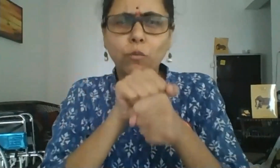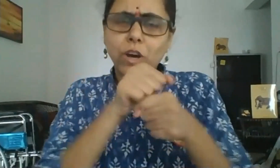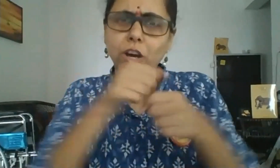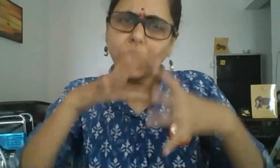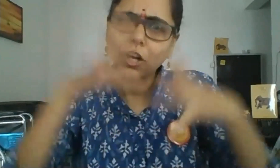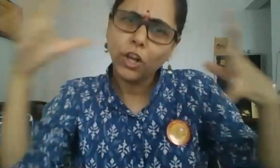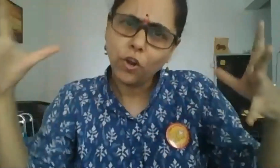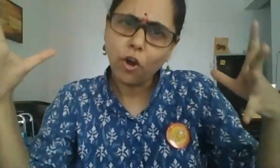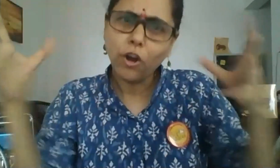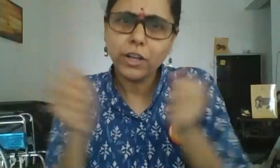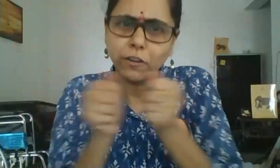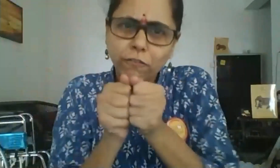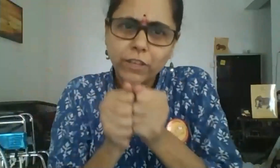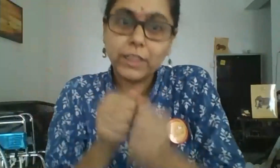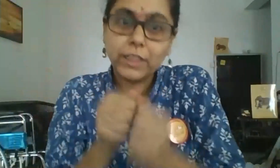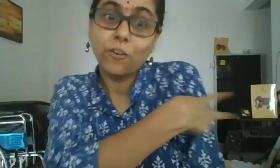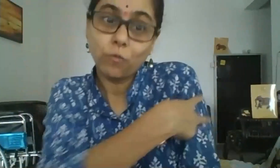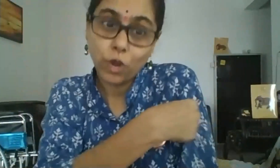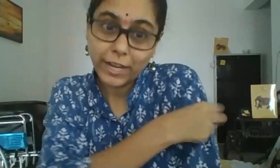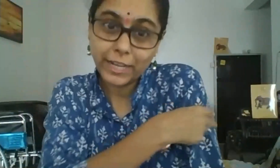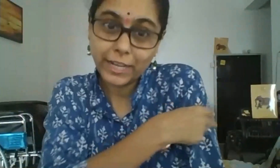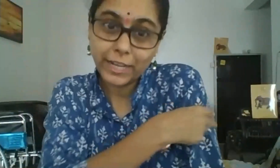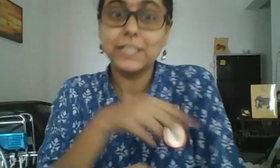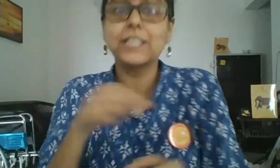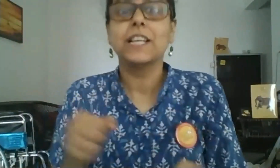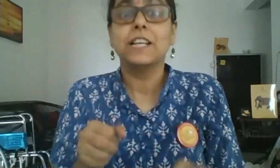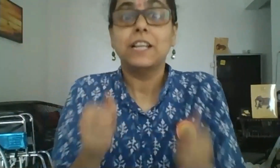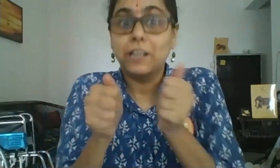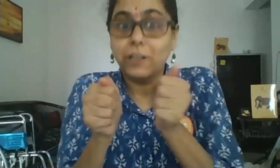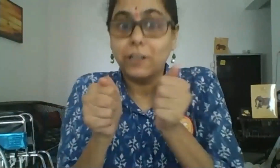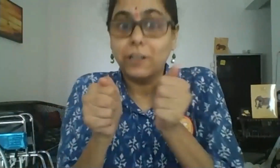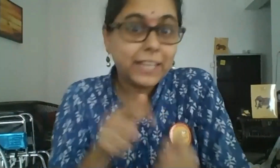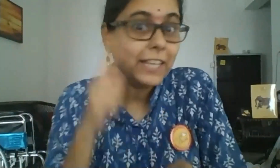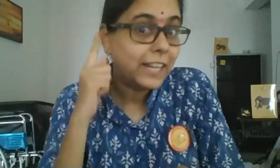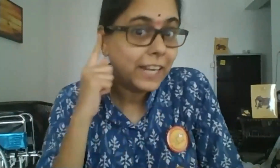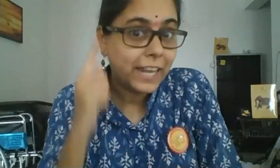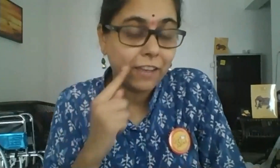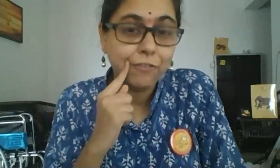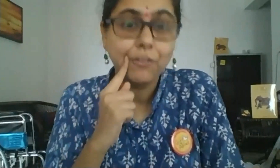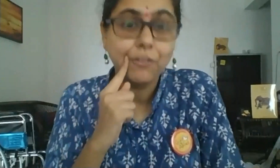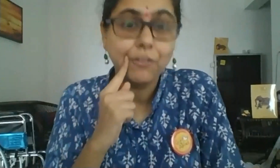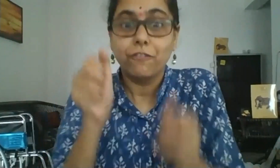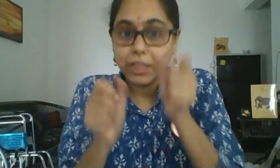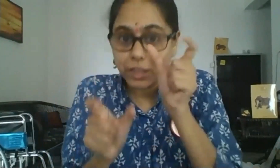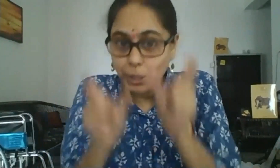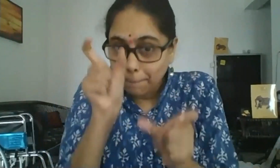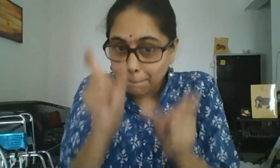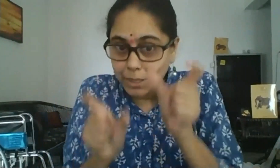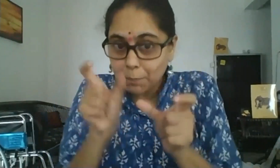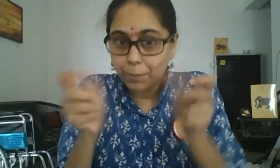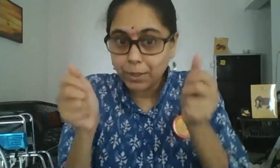work lot with volunteers, with deaf, with people